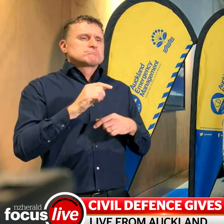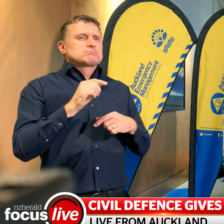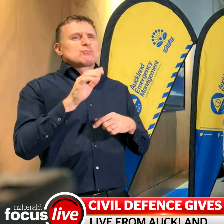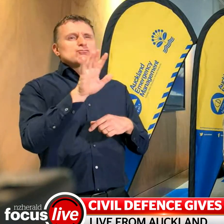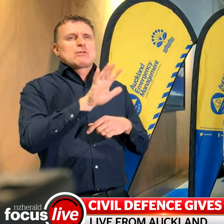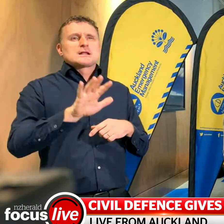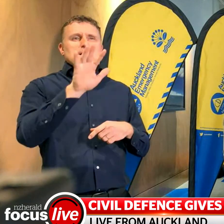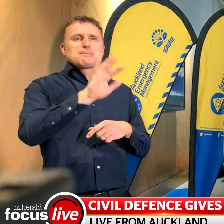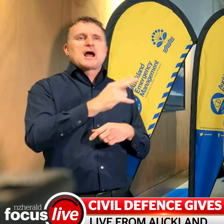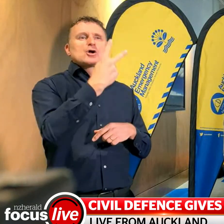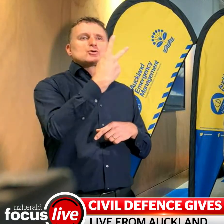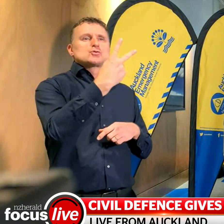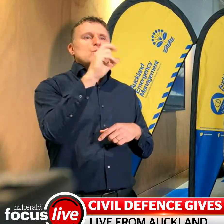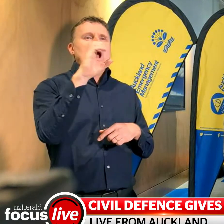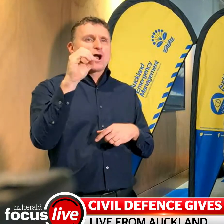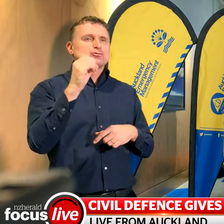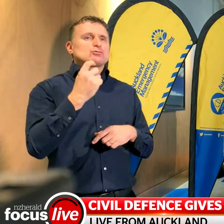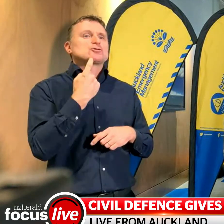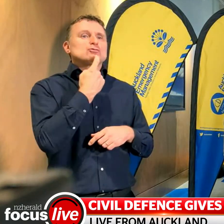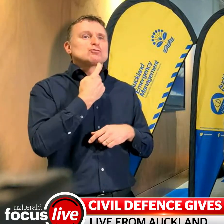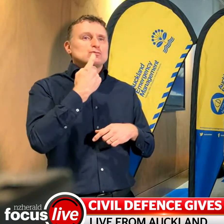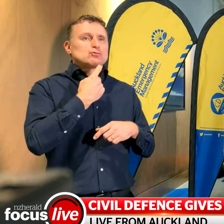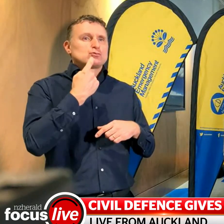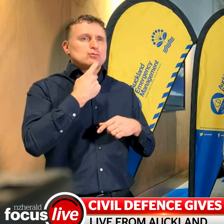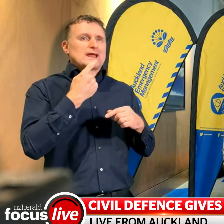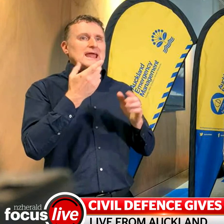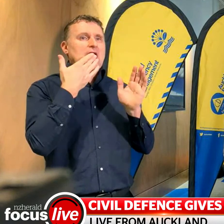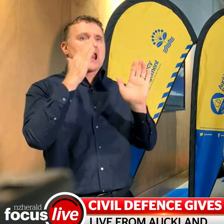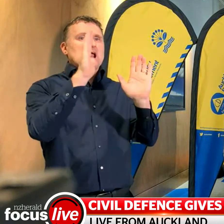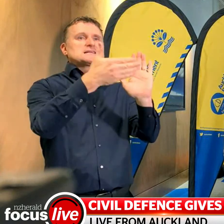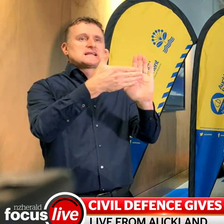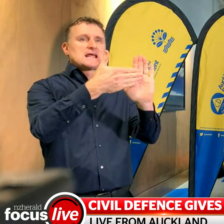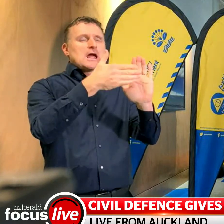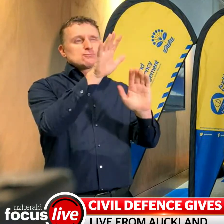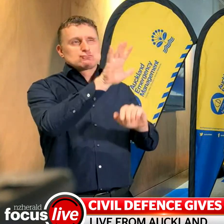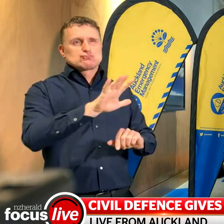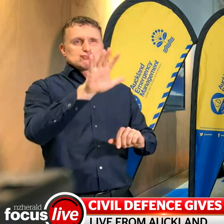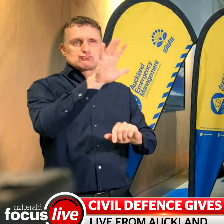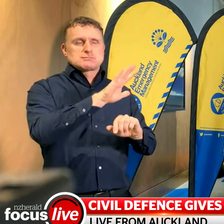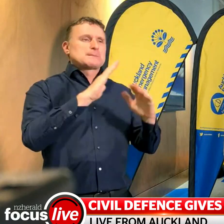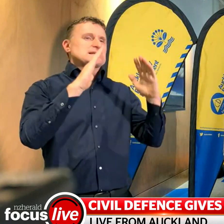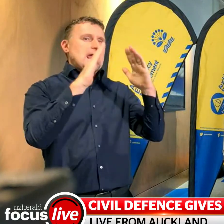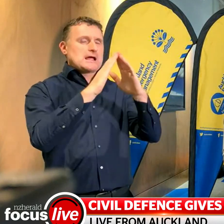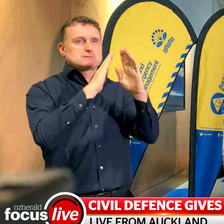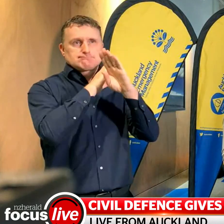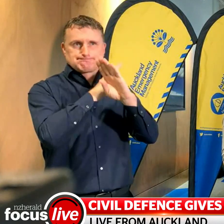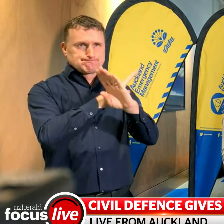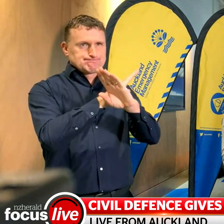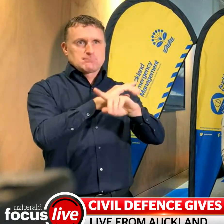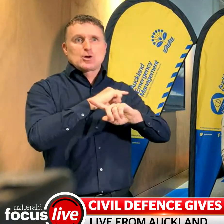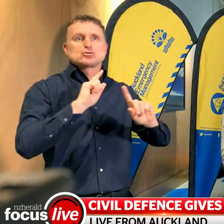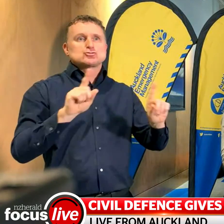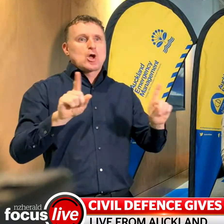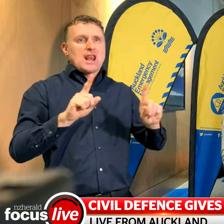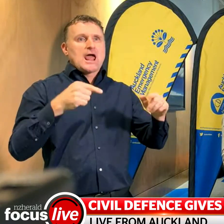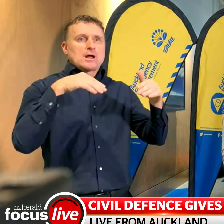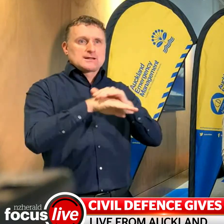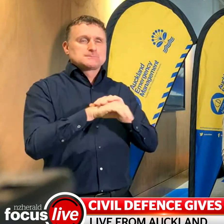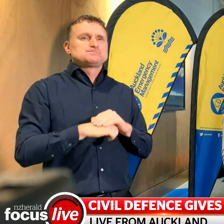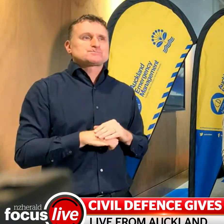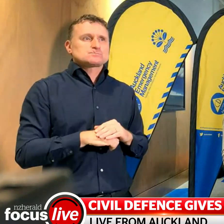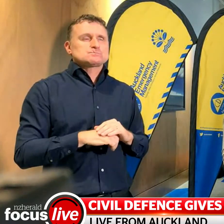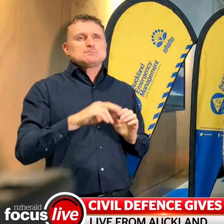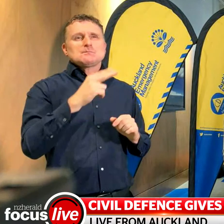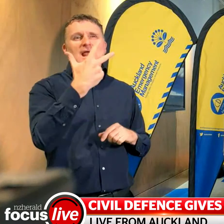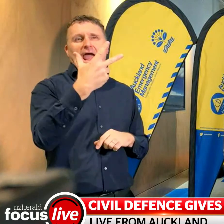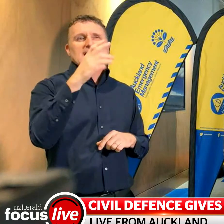up towards 200 red placards. So I won't give you the exact number, but it was in the vicinity of 200 red placards. We were close to